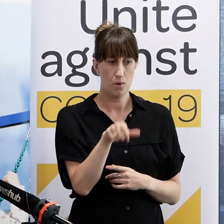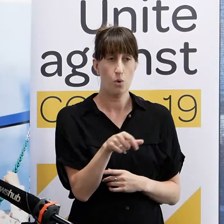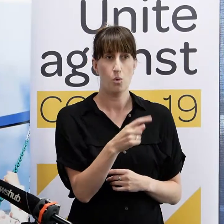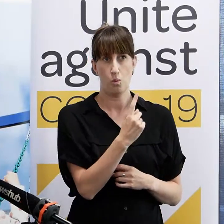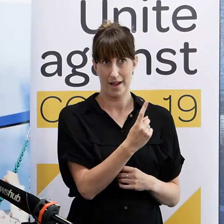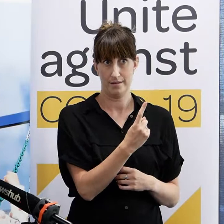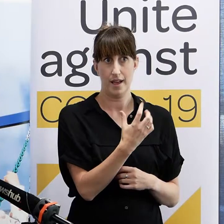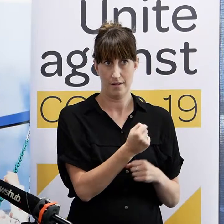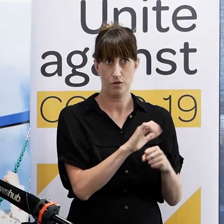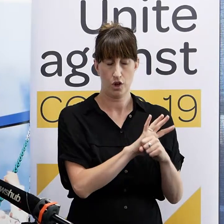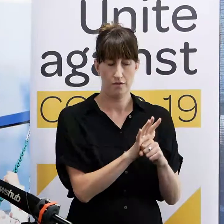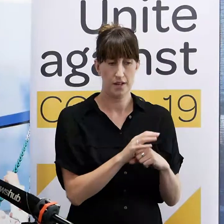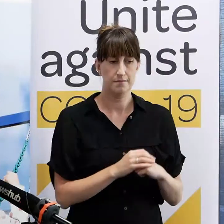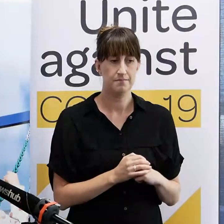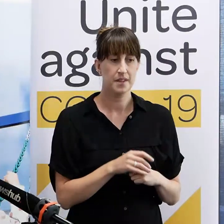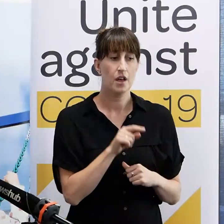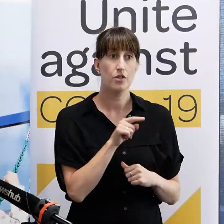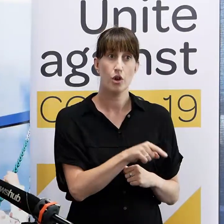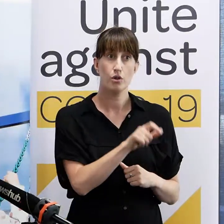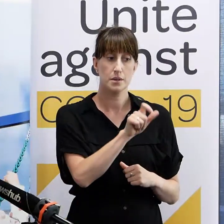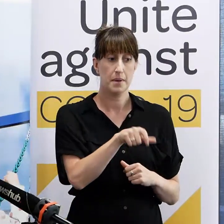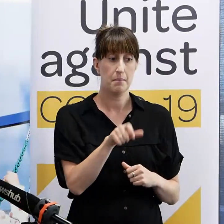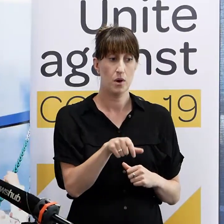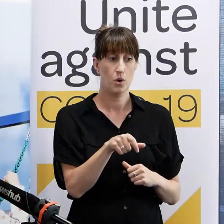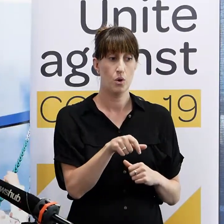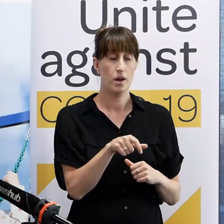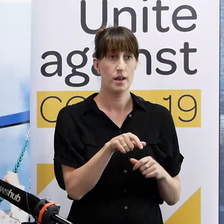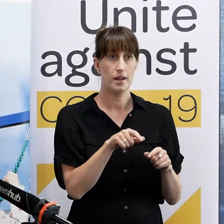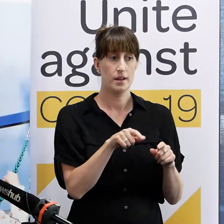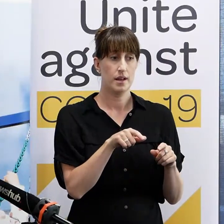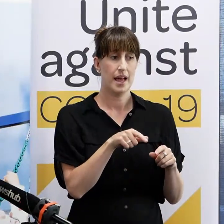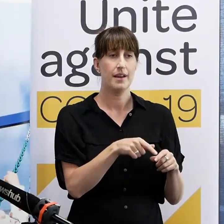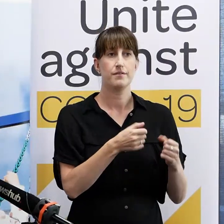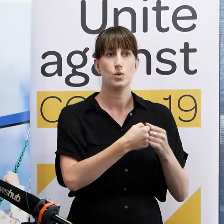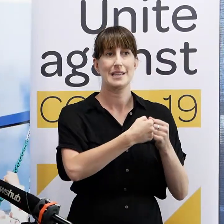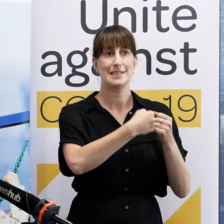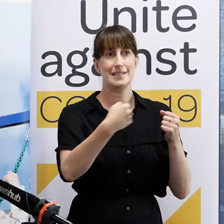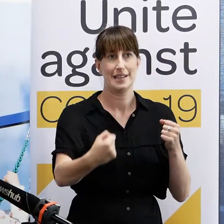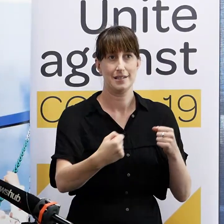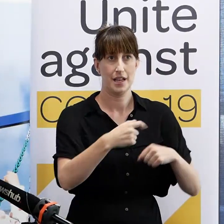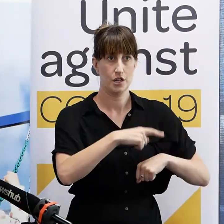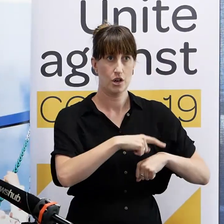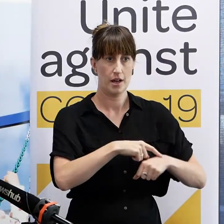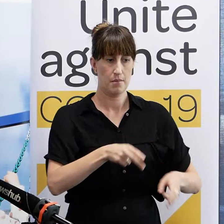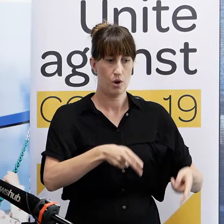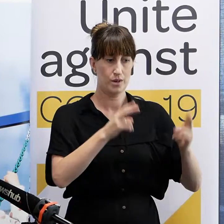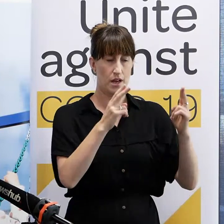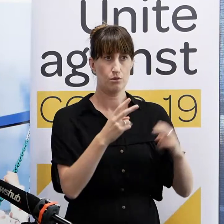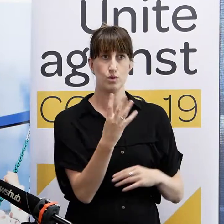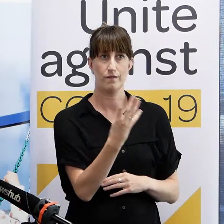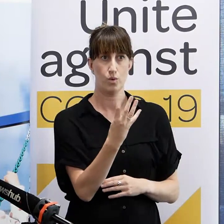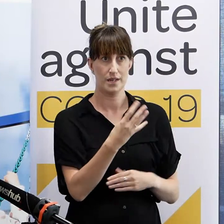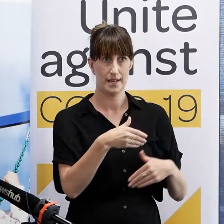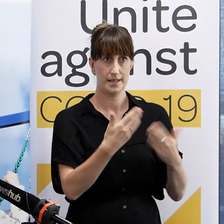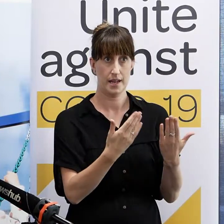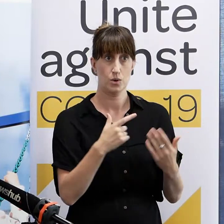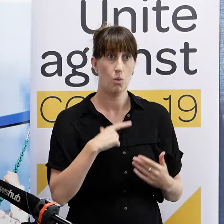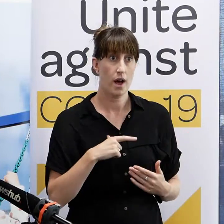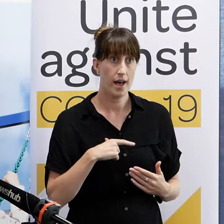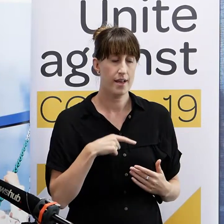14 have had their stay extended by 14 days from the date of exposure on Sunday the 21st of March, as they've been considered to be close